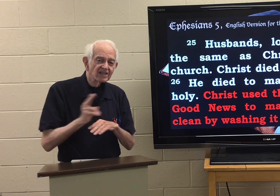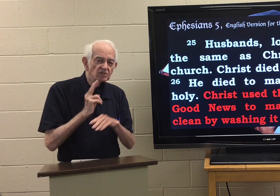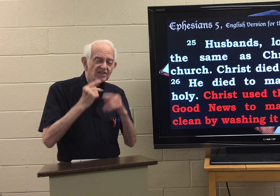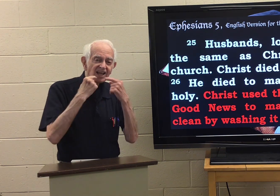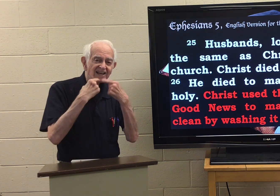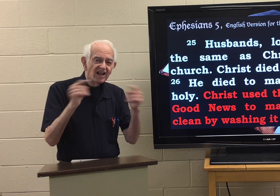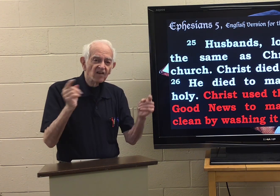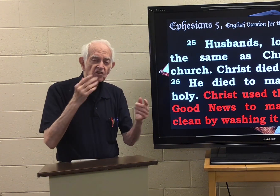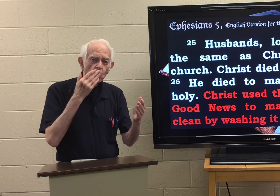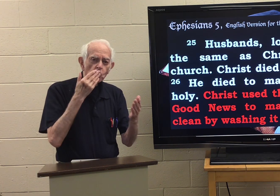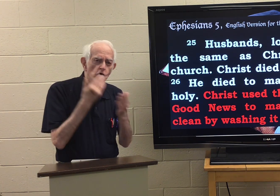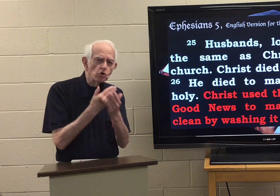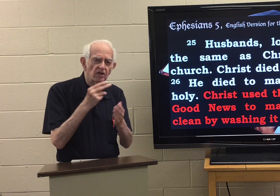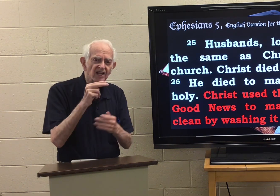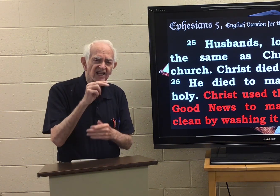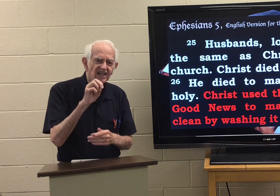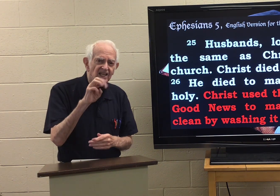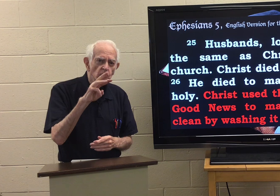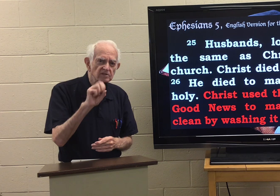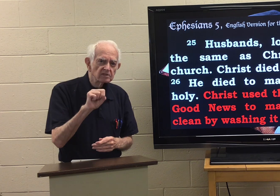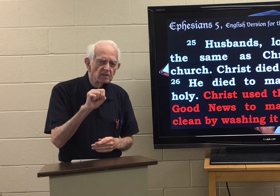Christ used the telling of the good news,